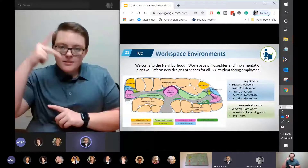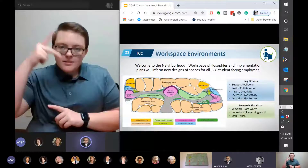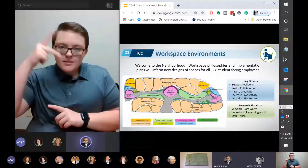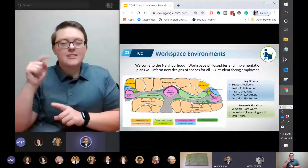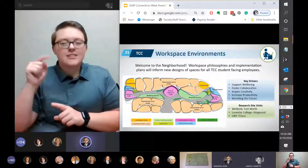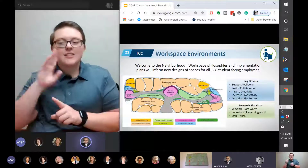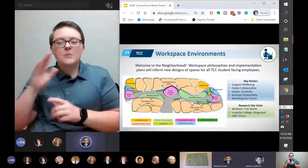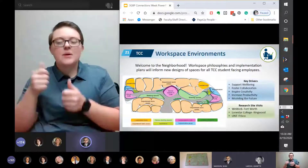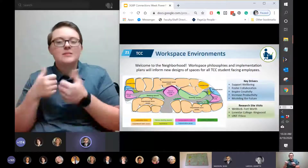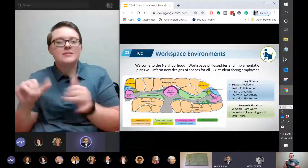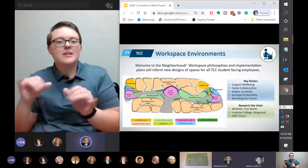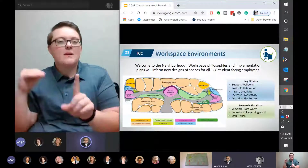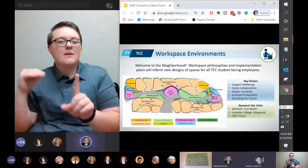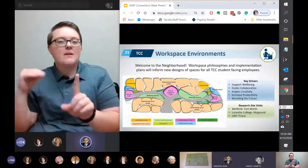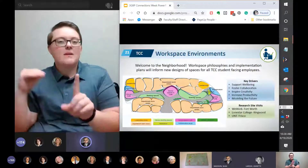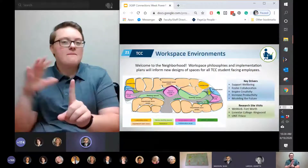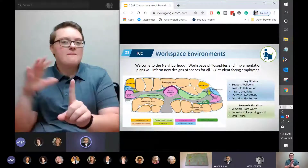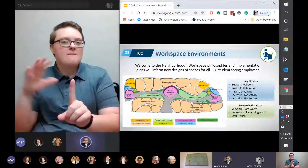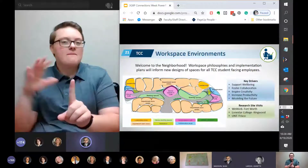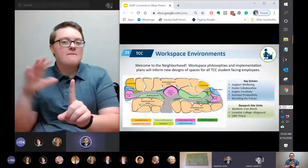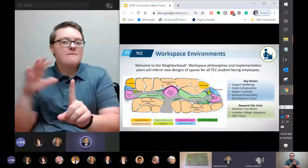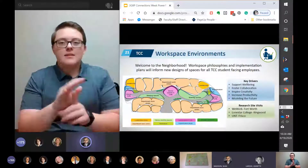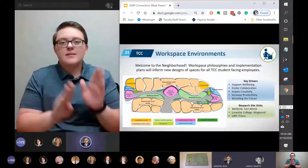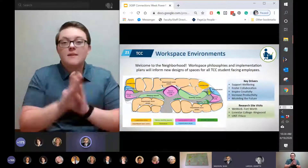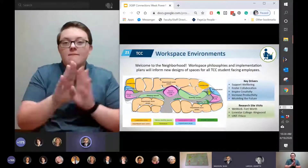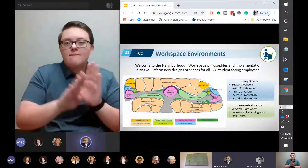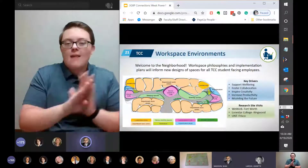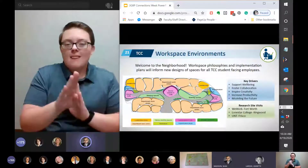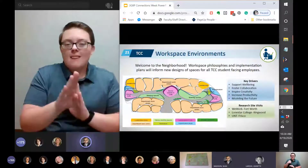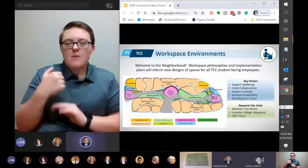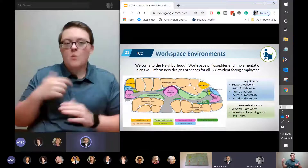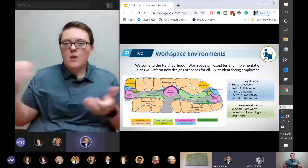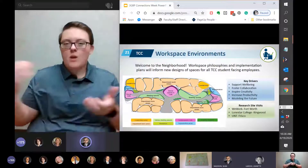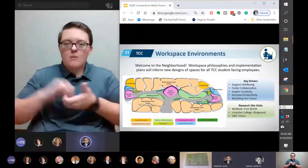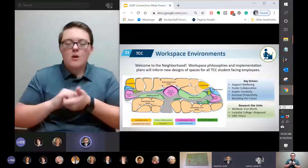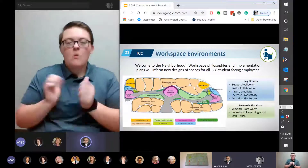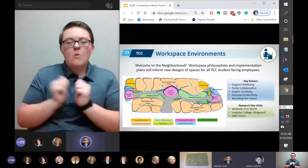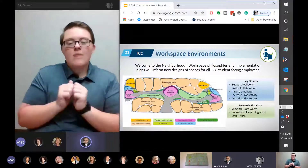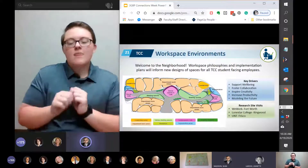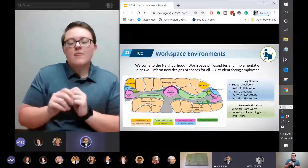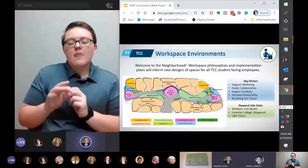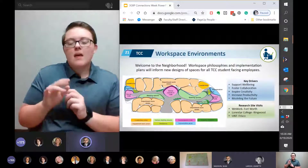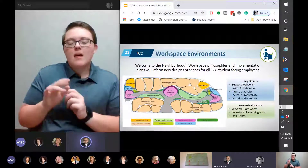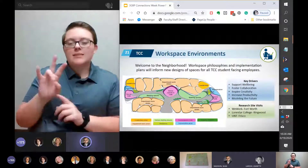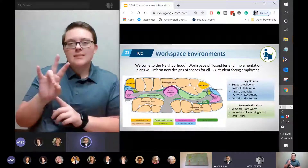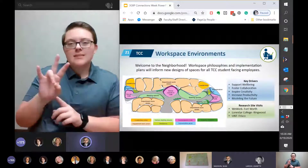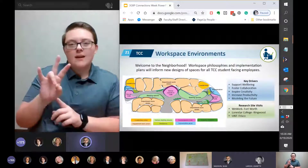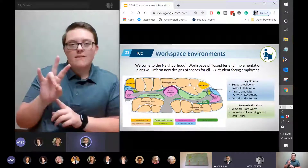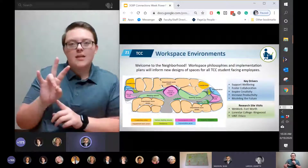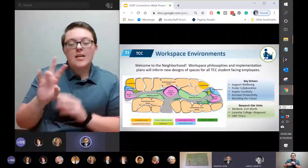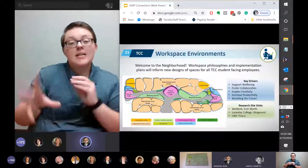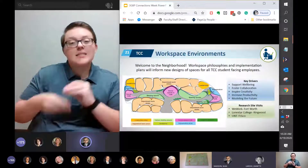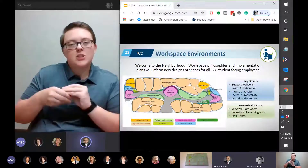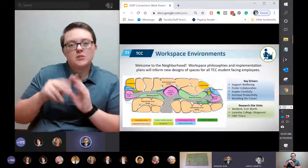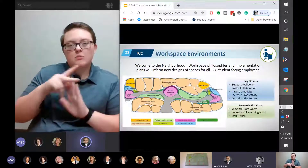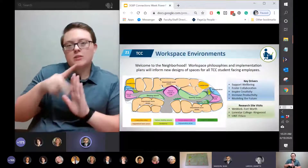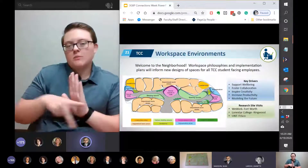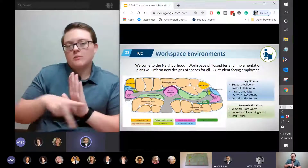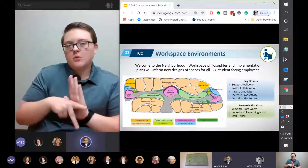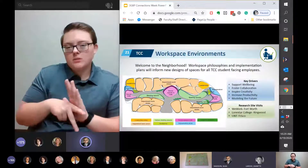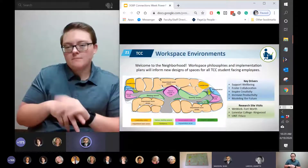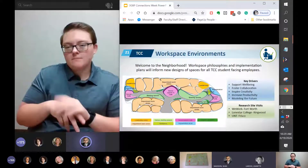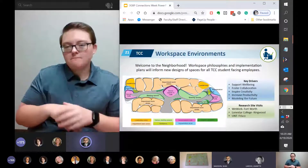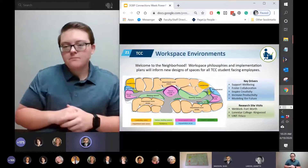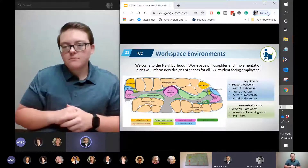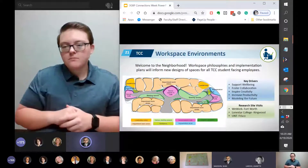development of workspaces in partnership with the 7 additional principles. So that's